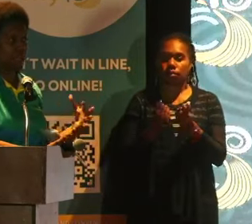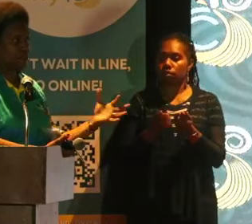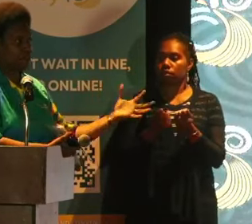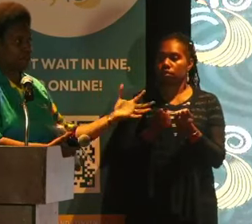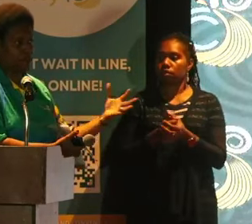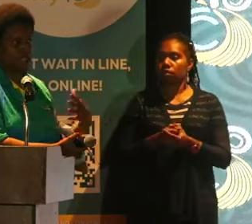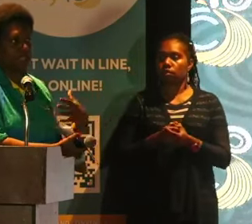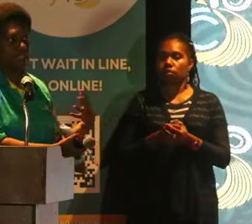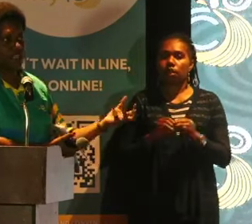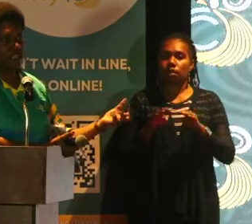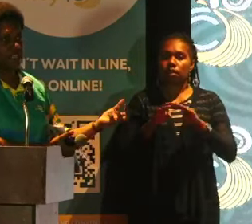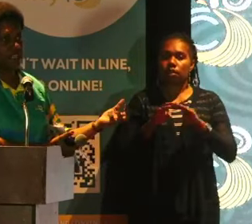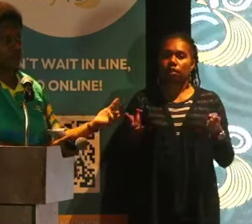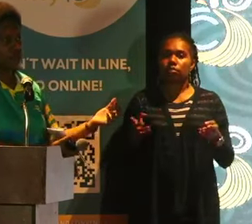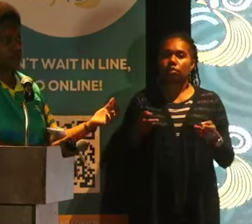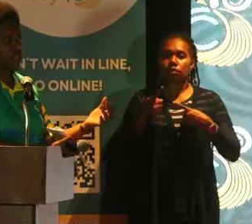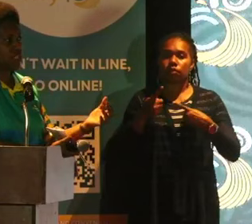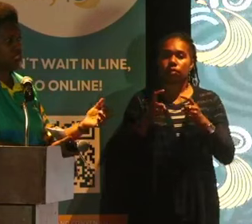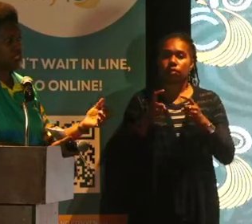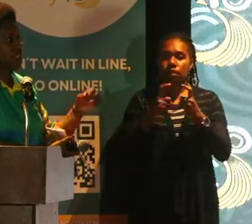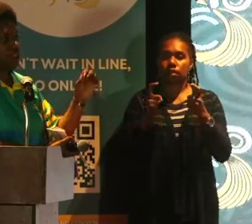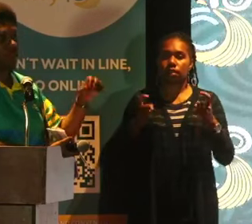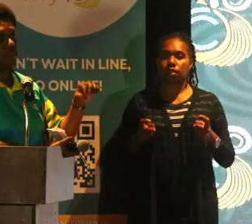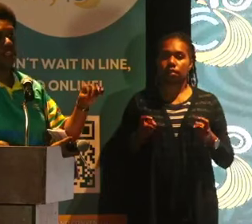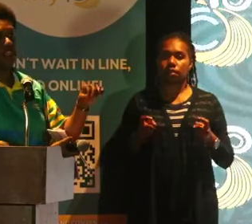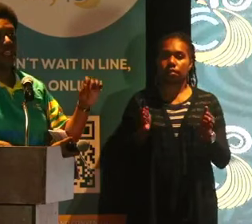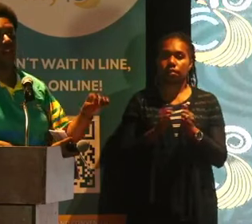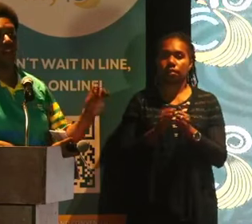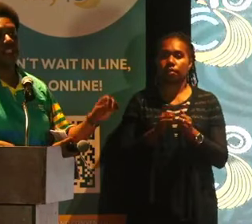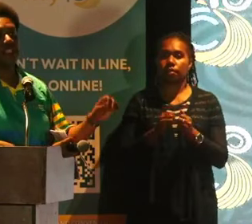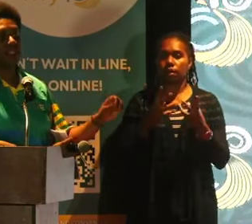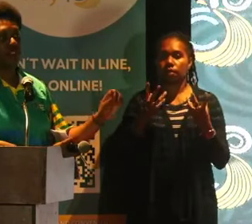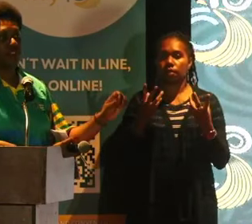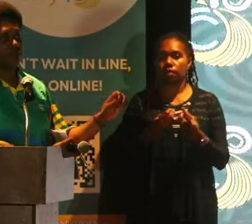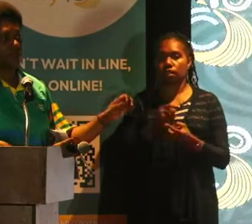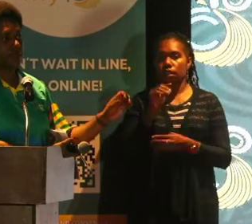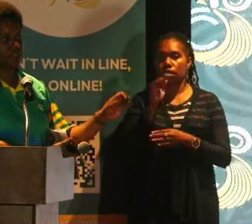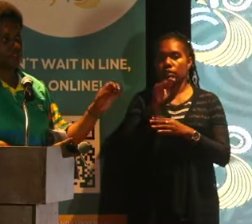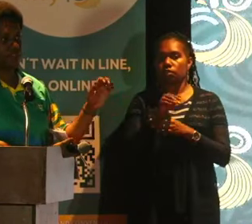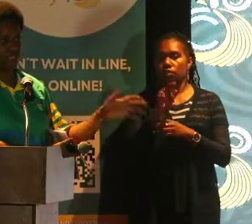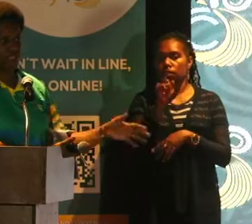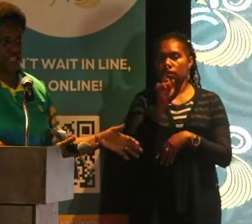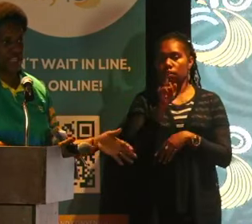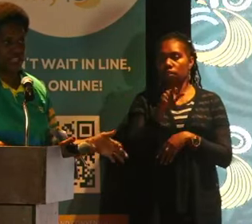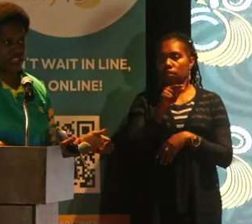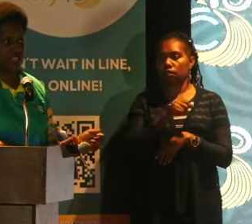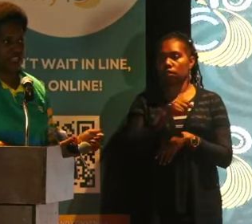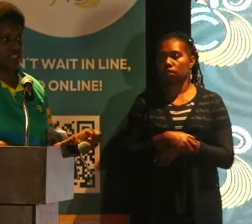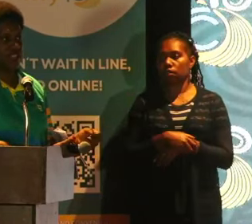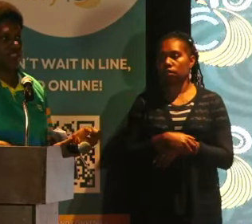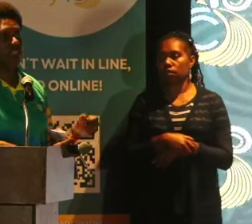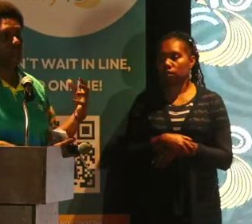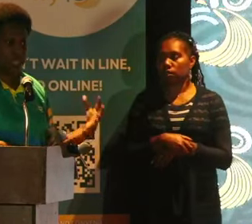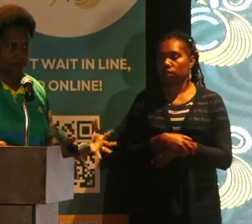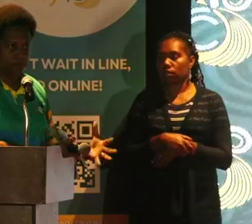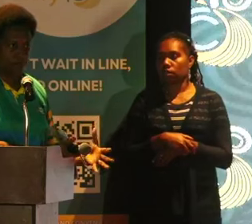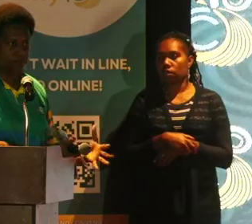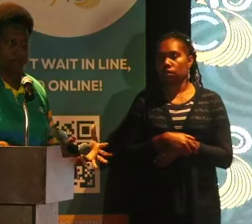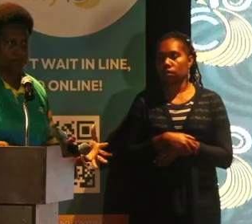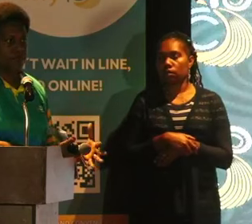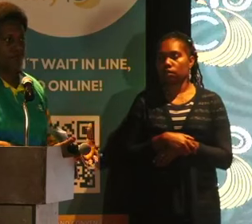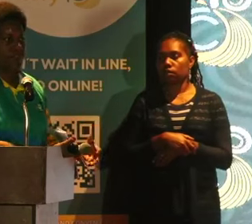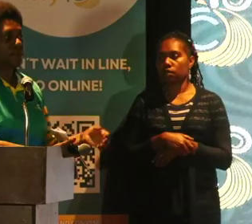time. Me plan encourage him to like a forum so that you make the right contacts with the right people from the right organizations to help